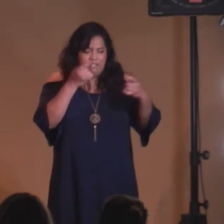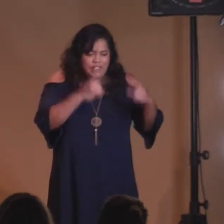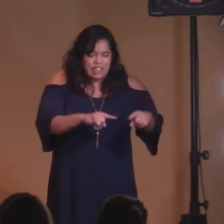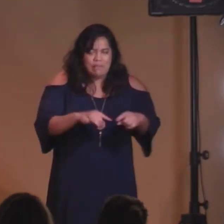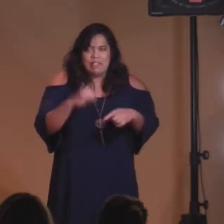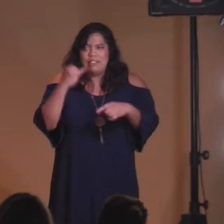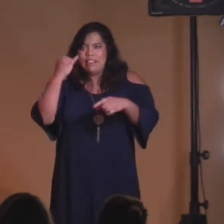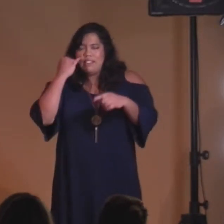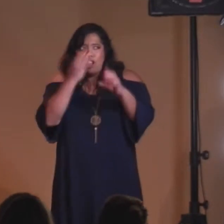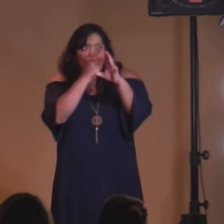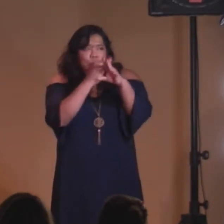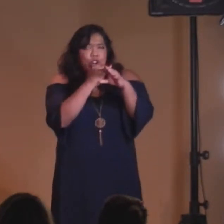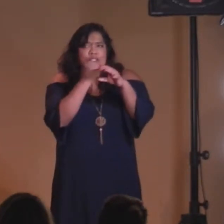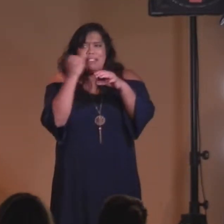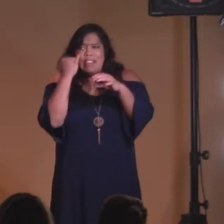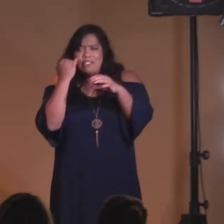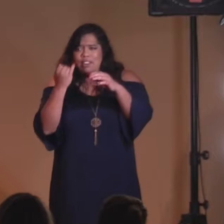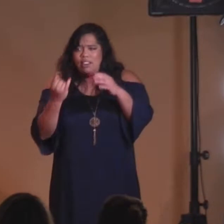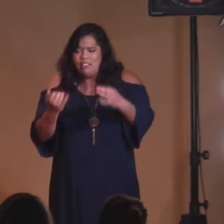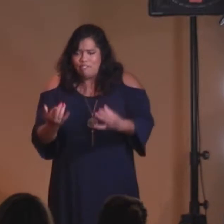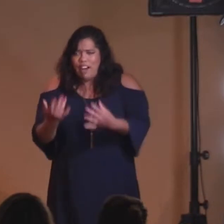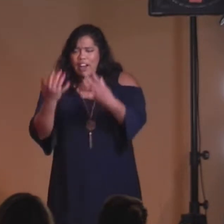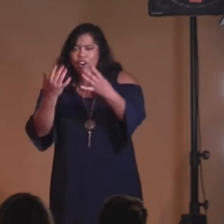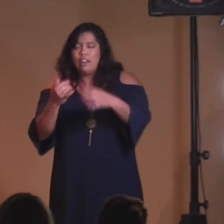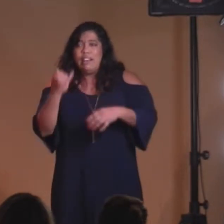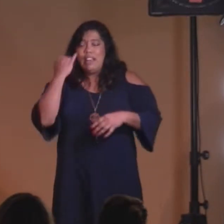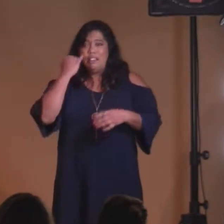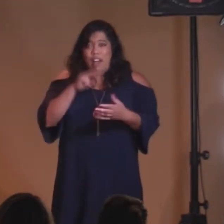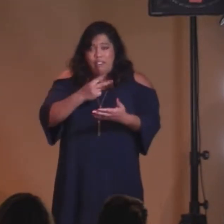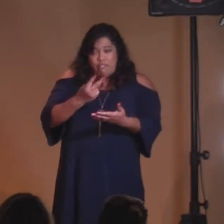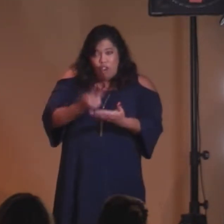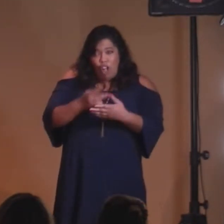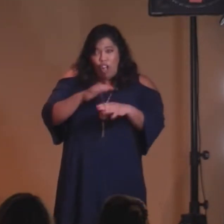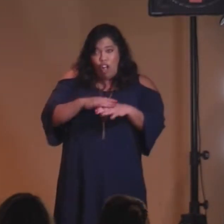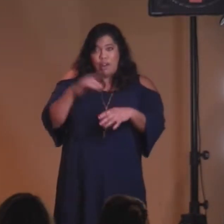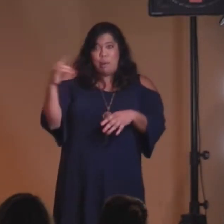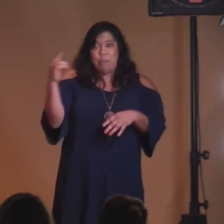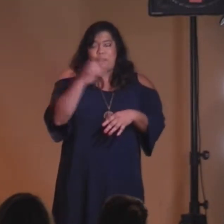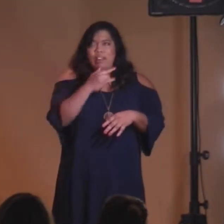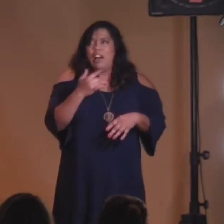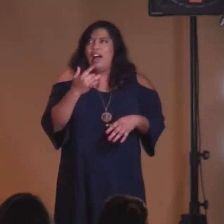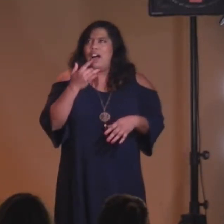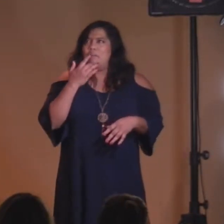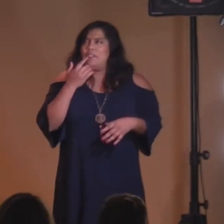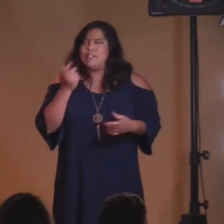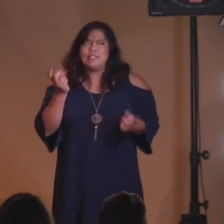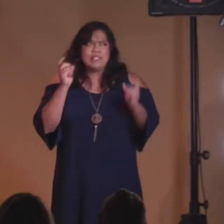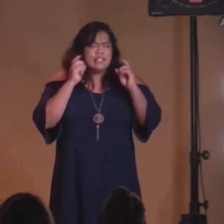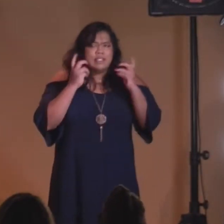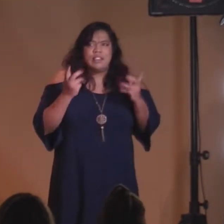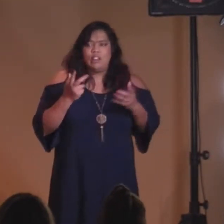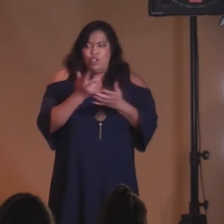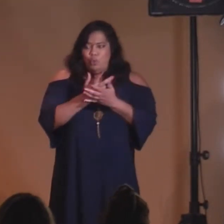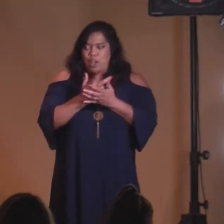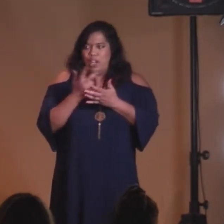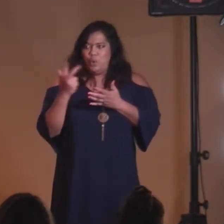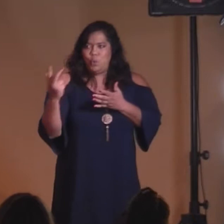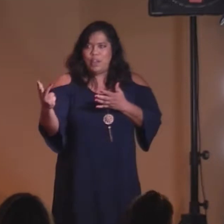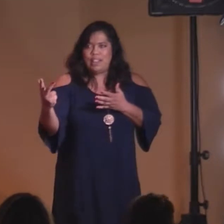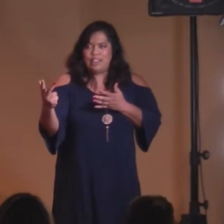If I'm going to fall in a plane, do I really want to put it on? Because I think I would rather be unconscious. Like, 3 weeks! And